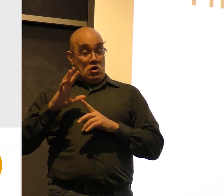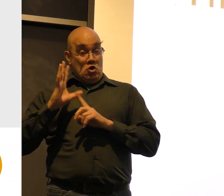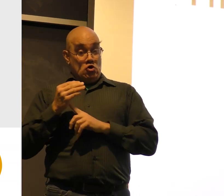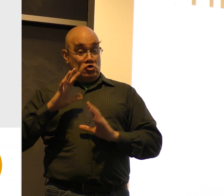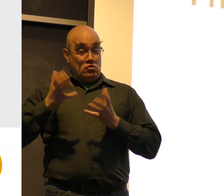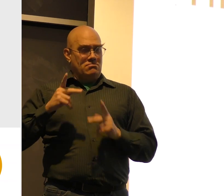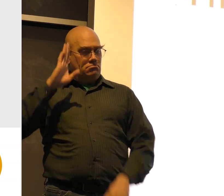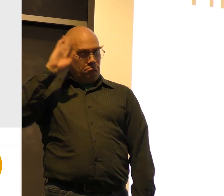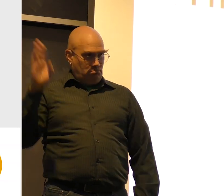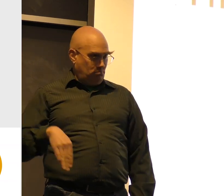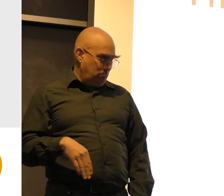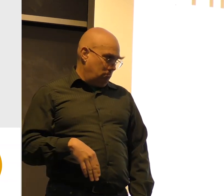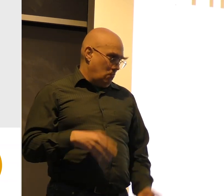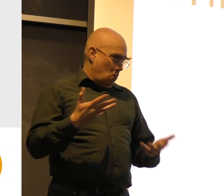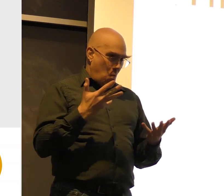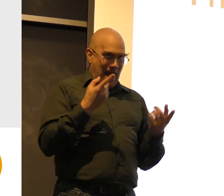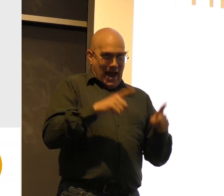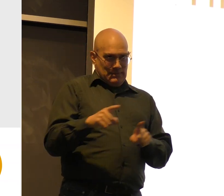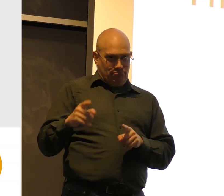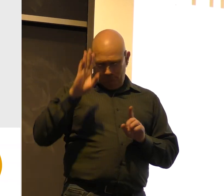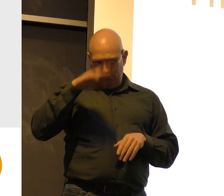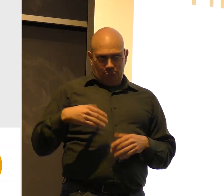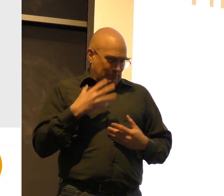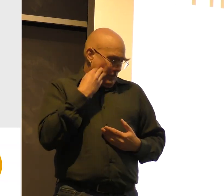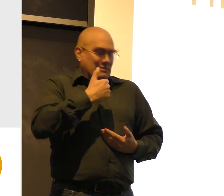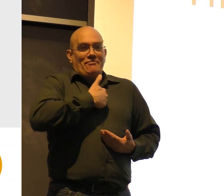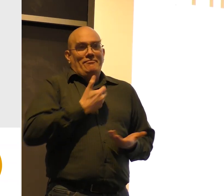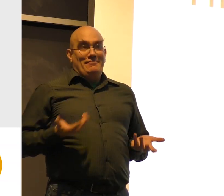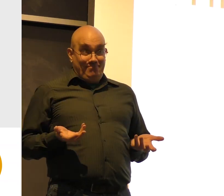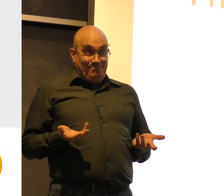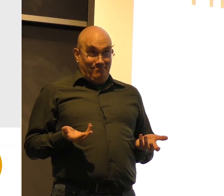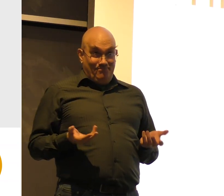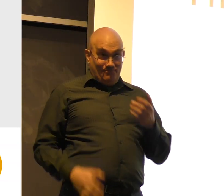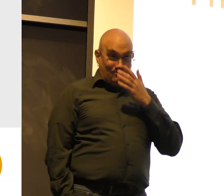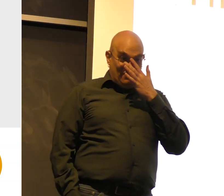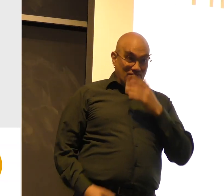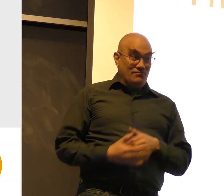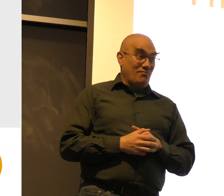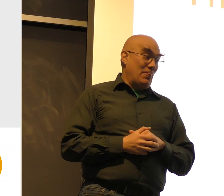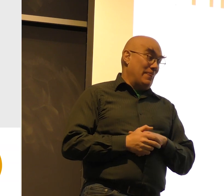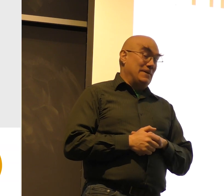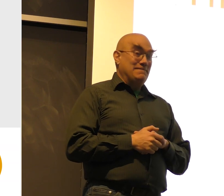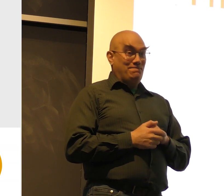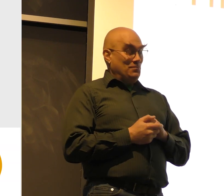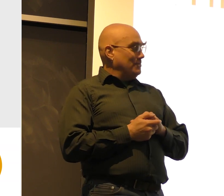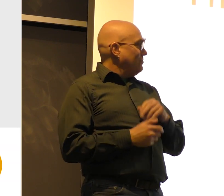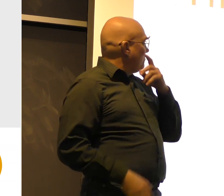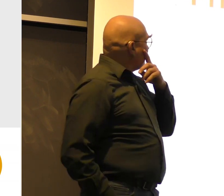caught up. When we look at our cultural norms, we know what is true. We know what is difficult from our own lived experiences.